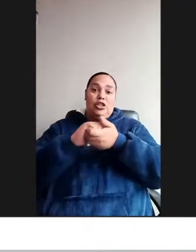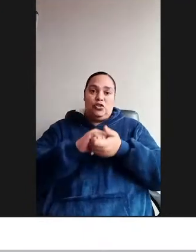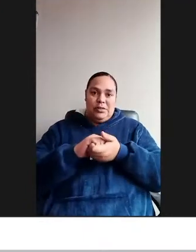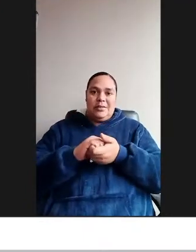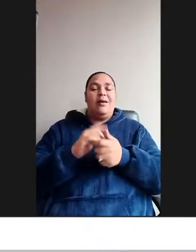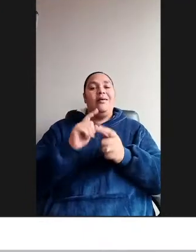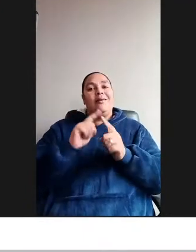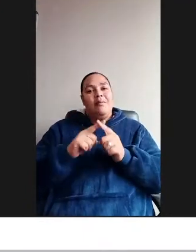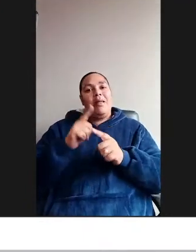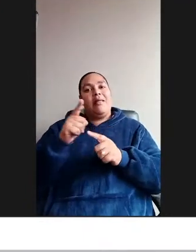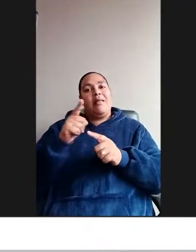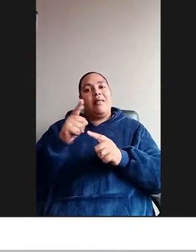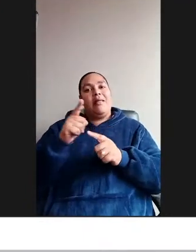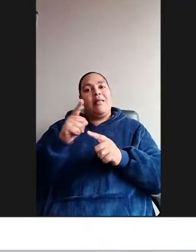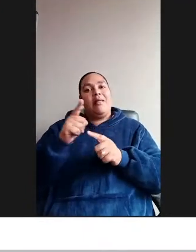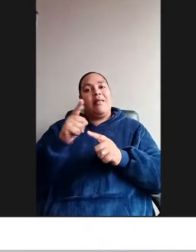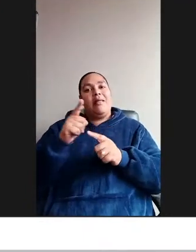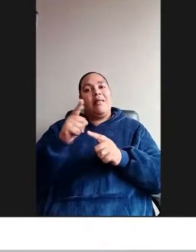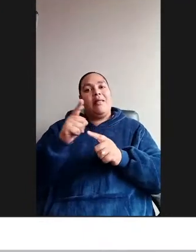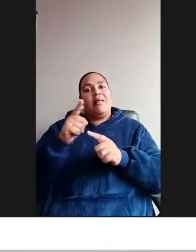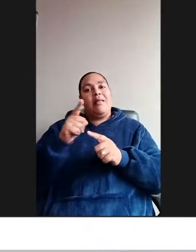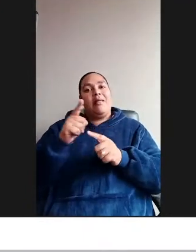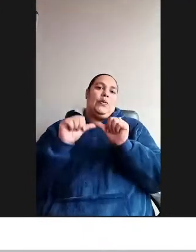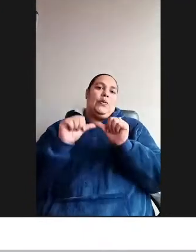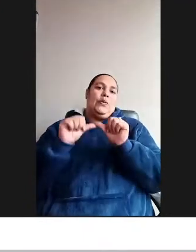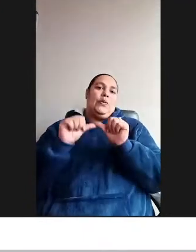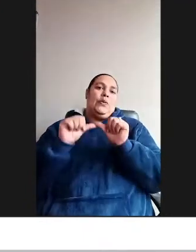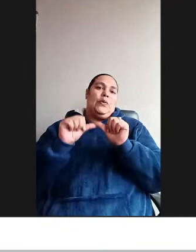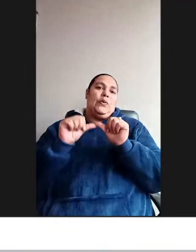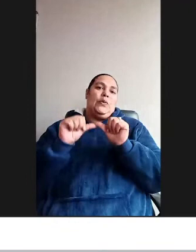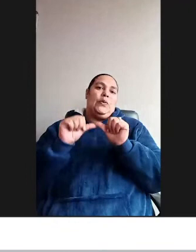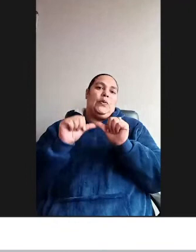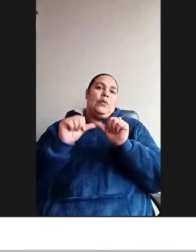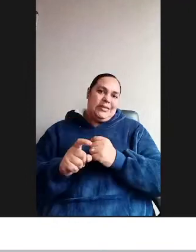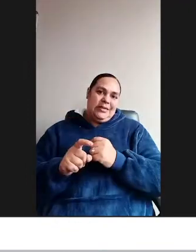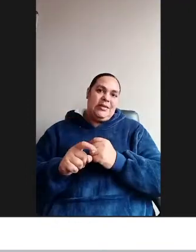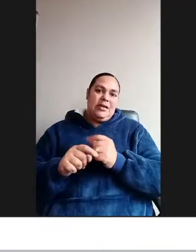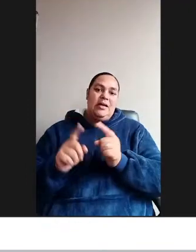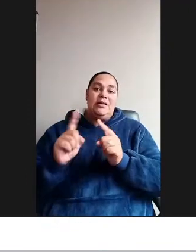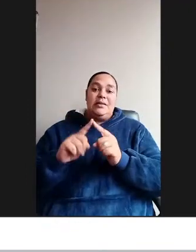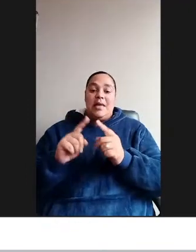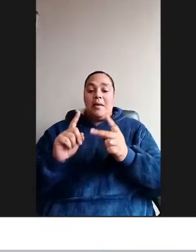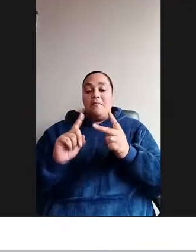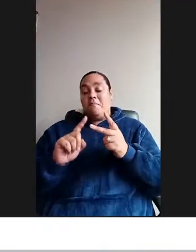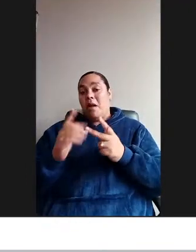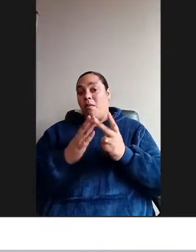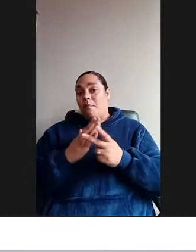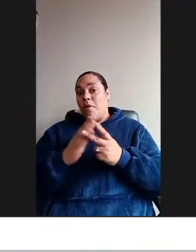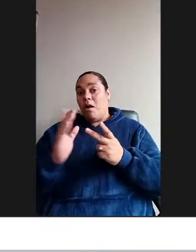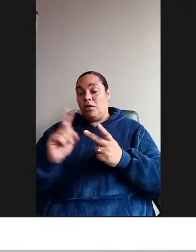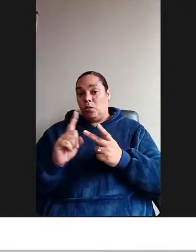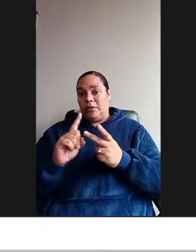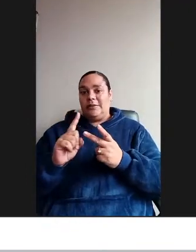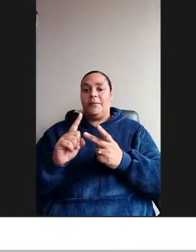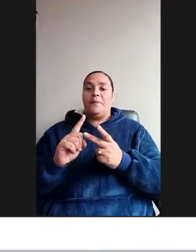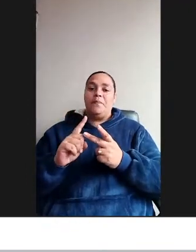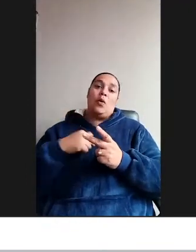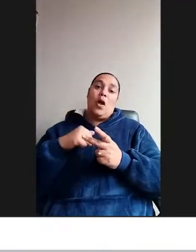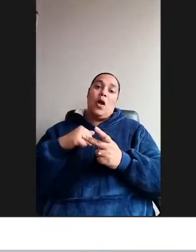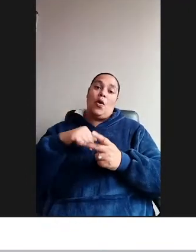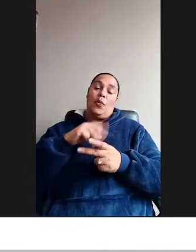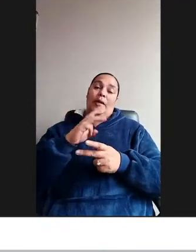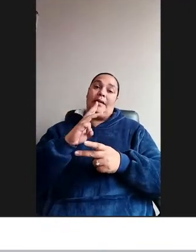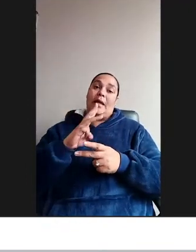are processes that need to be continued. And the second part of it is that as a WCPP, we